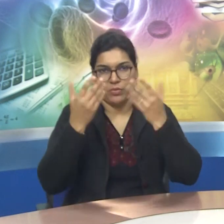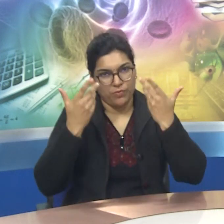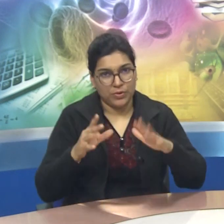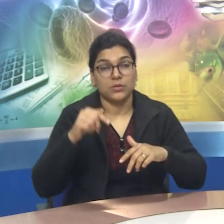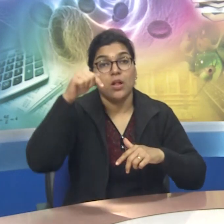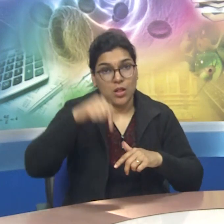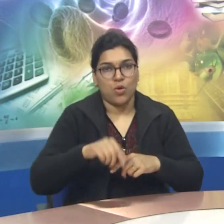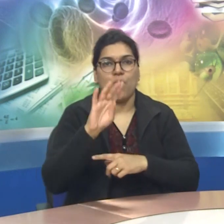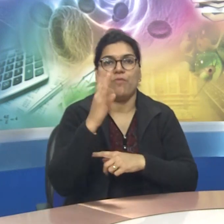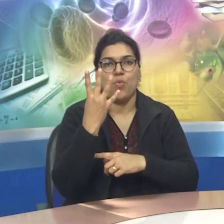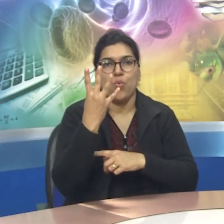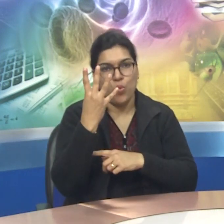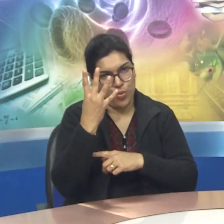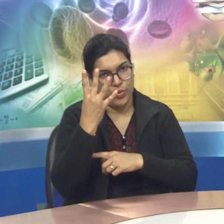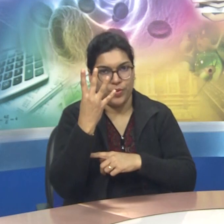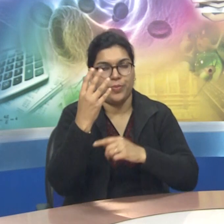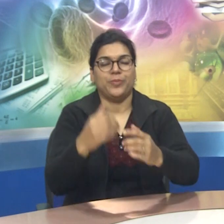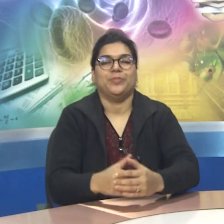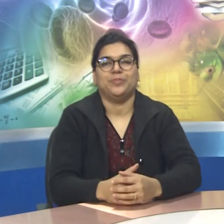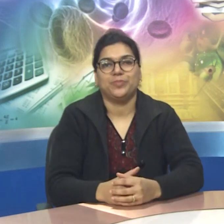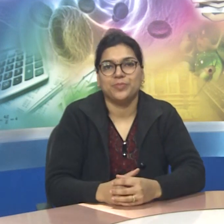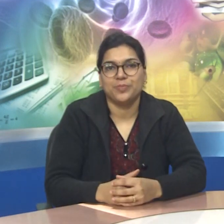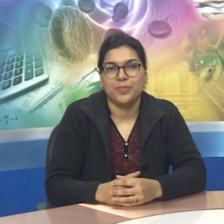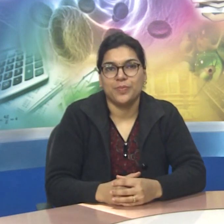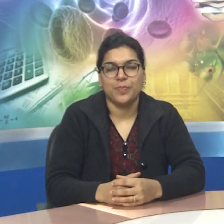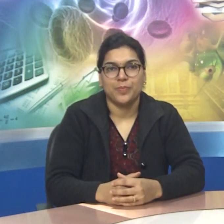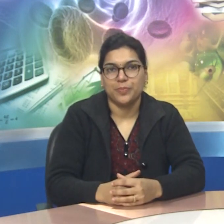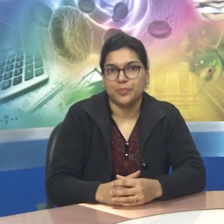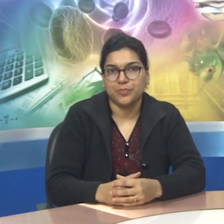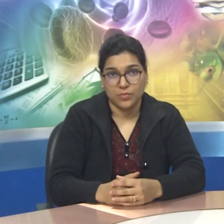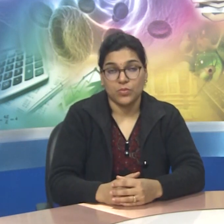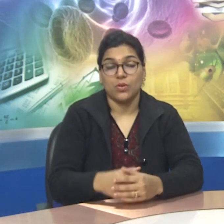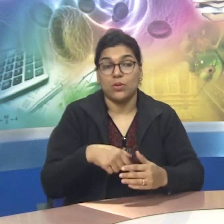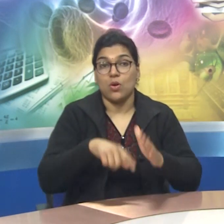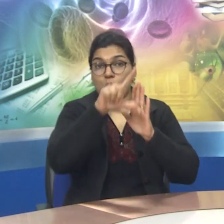already have discussed. In this video we will be discussing law number 4.